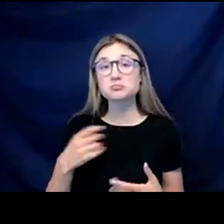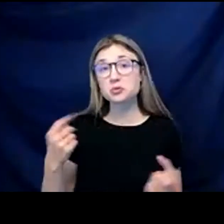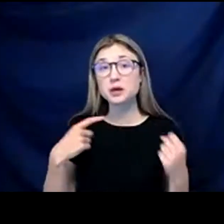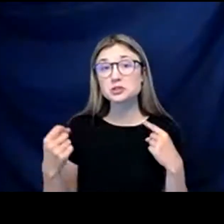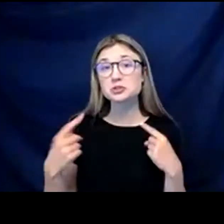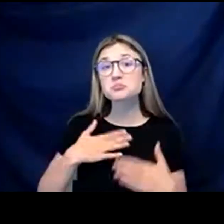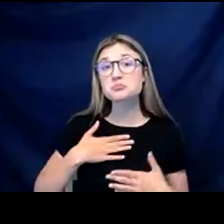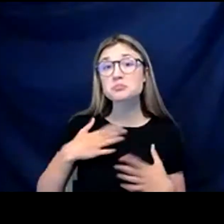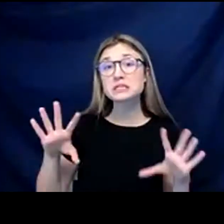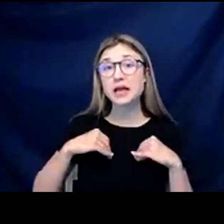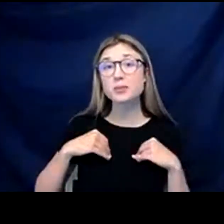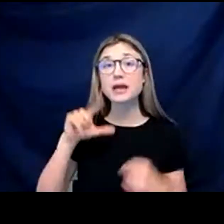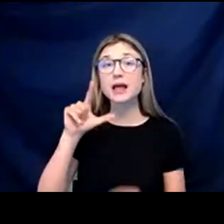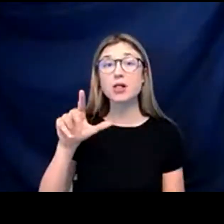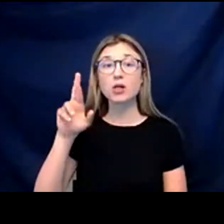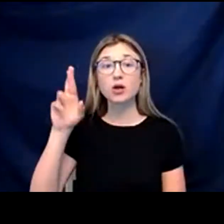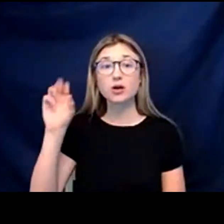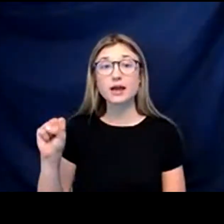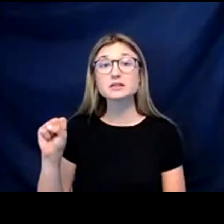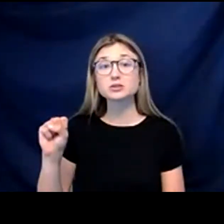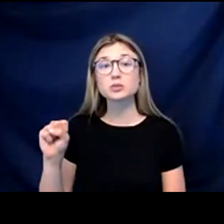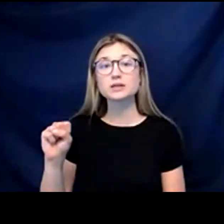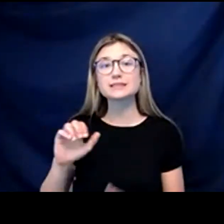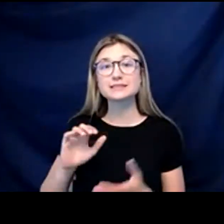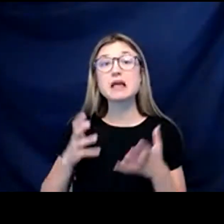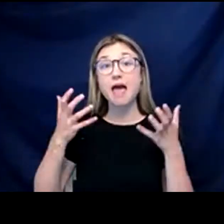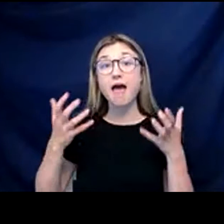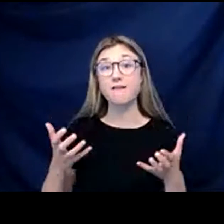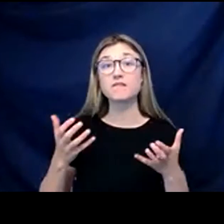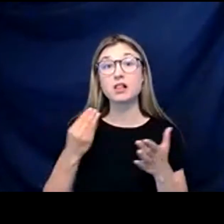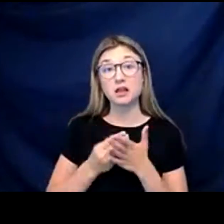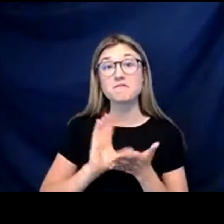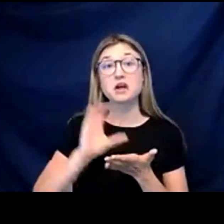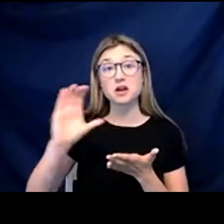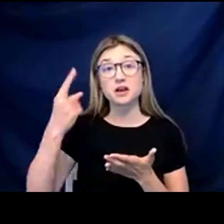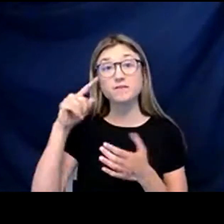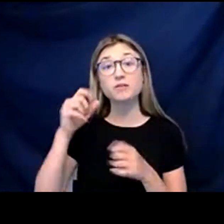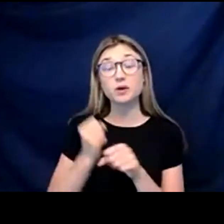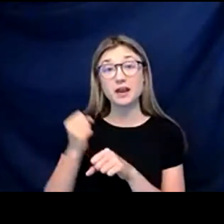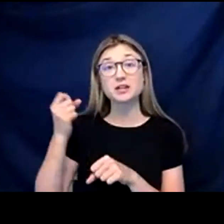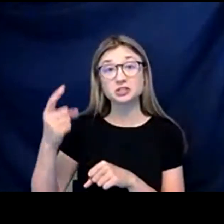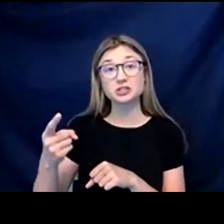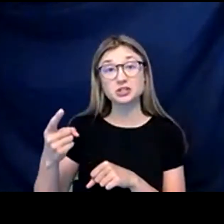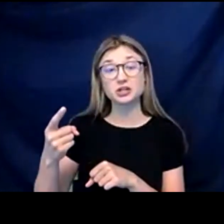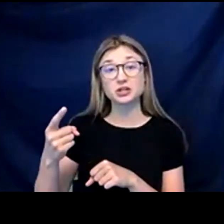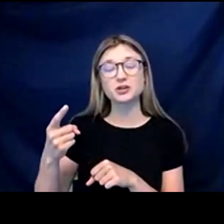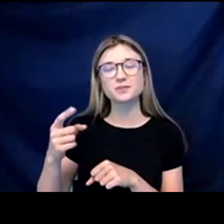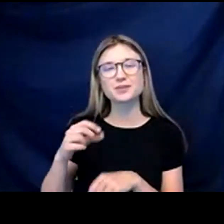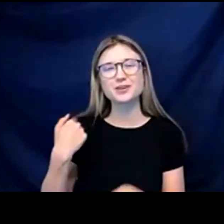LRS was levelly funded for the next state fiscal year, so we are very happy about